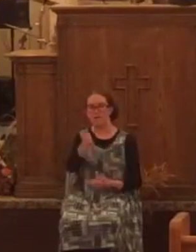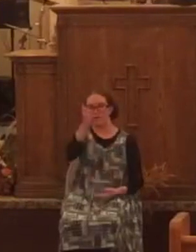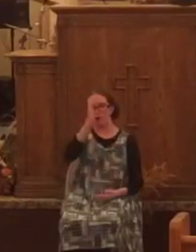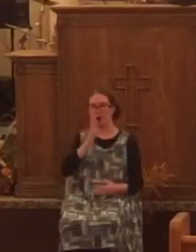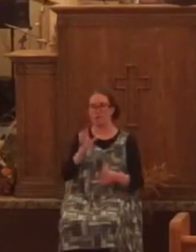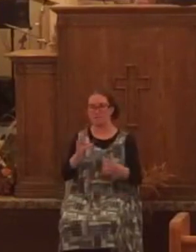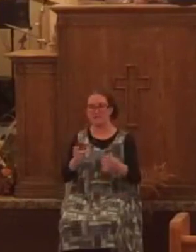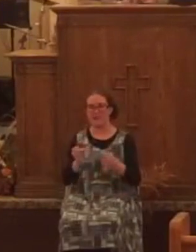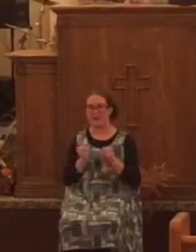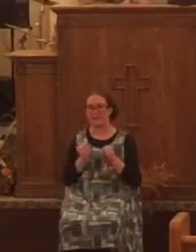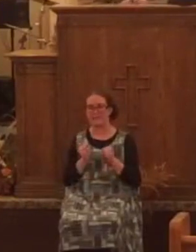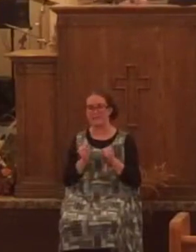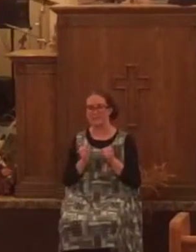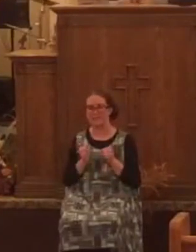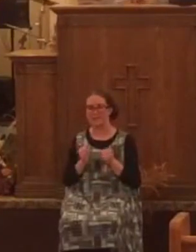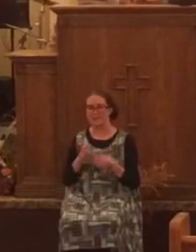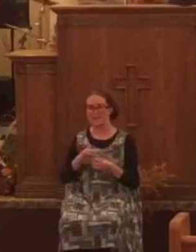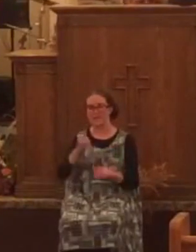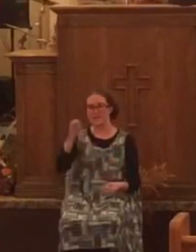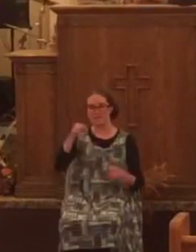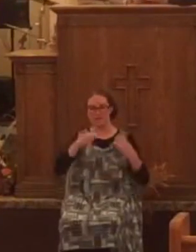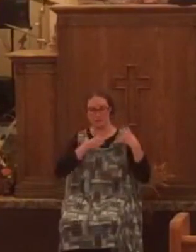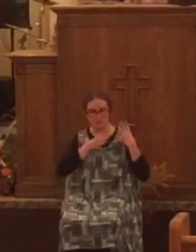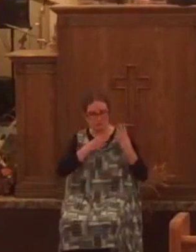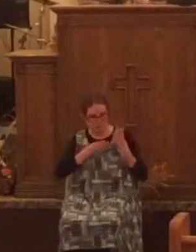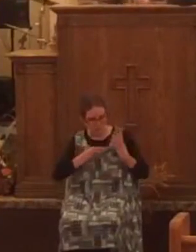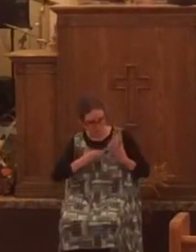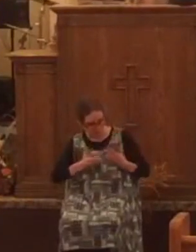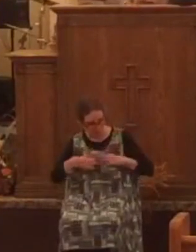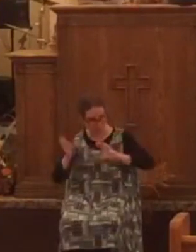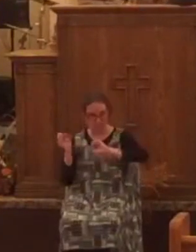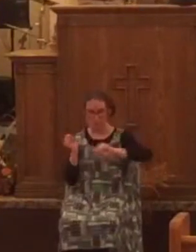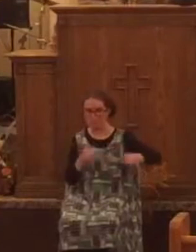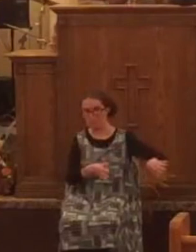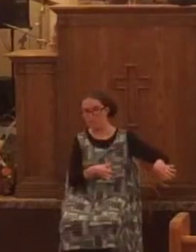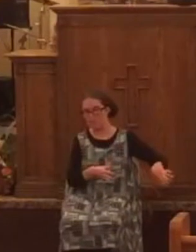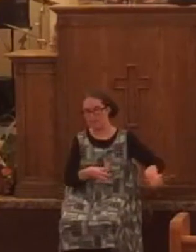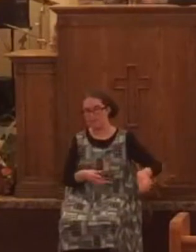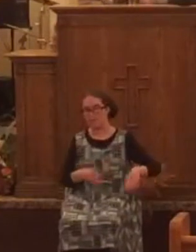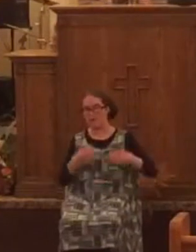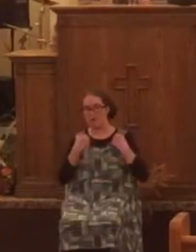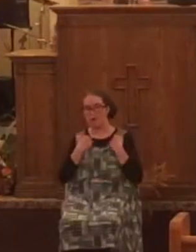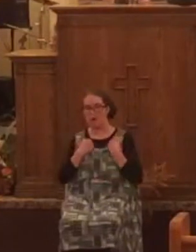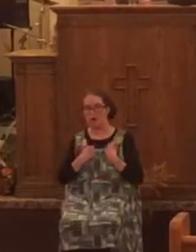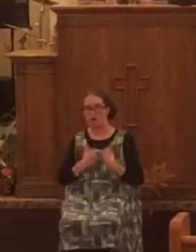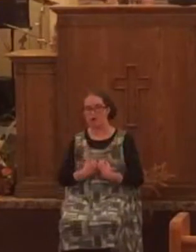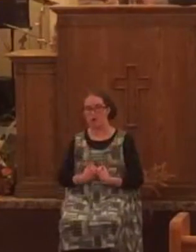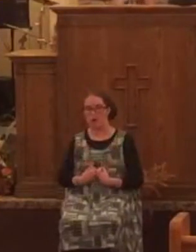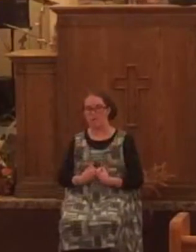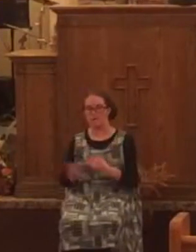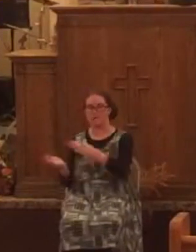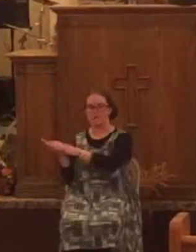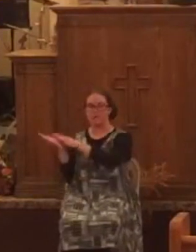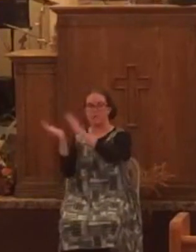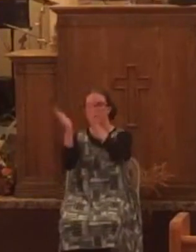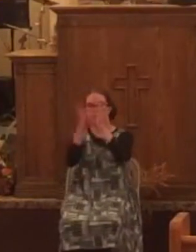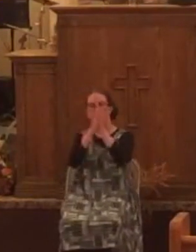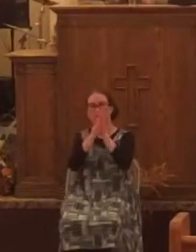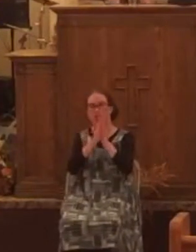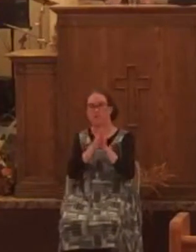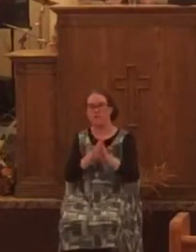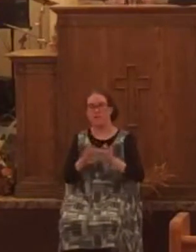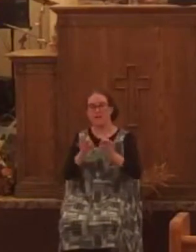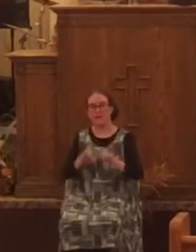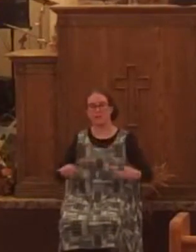take this, amen, spirit of heaviness off of me. And I am going to put on a garment of praise. Hallelujah. Amen. Because